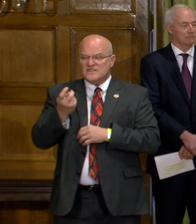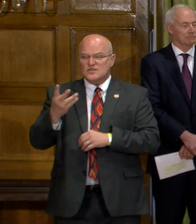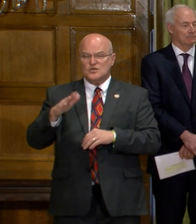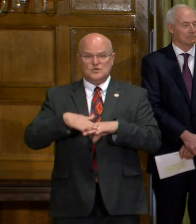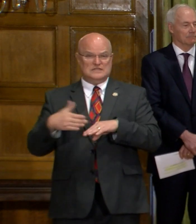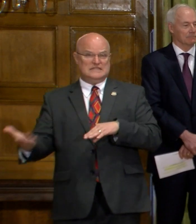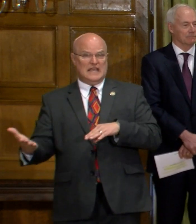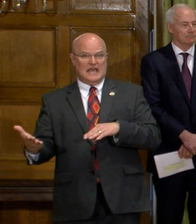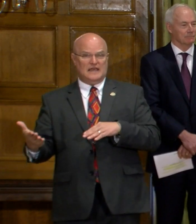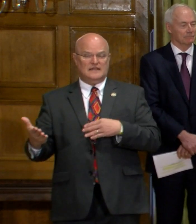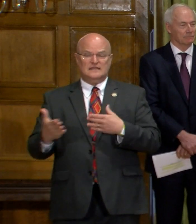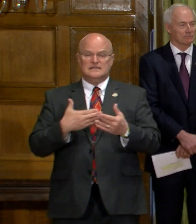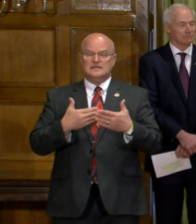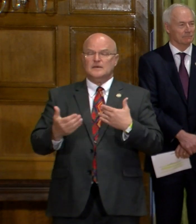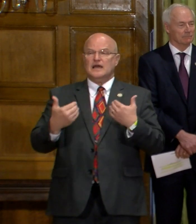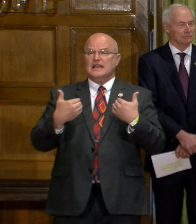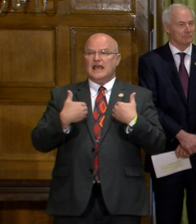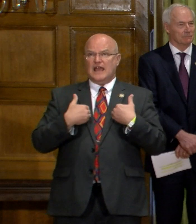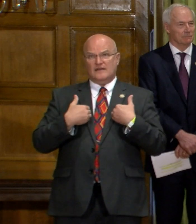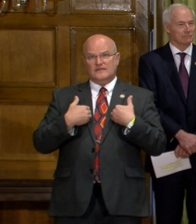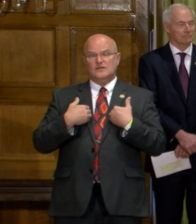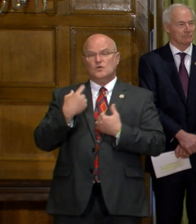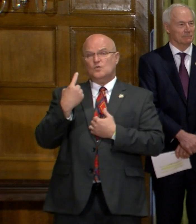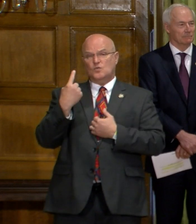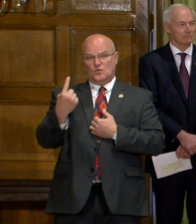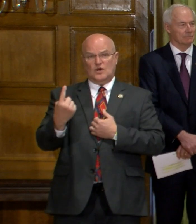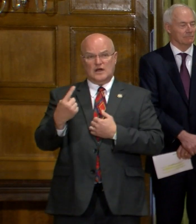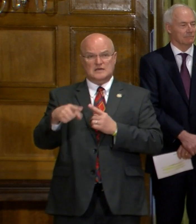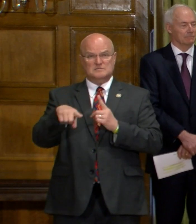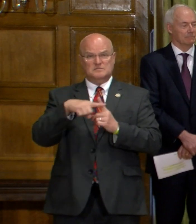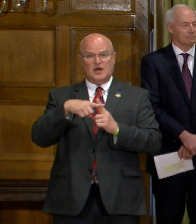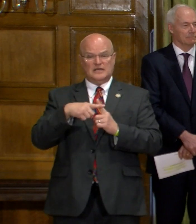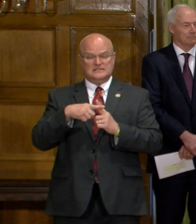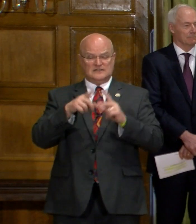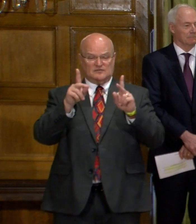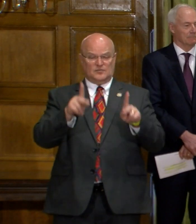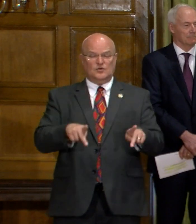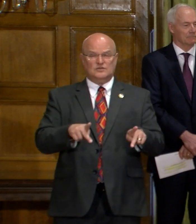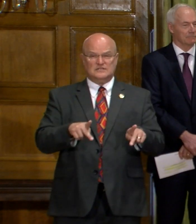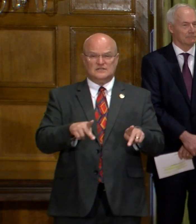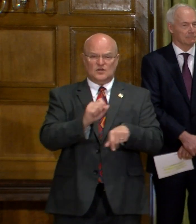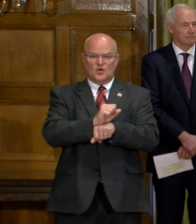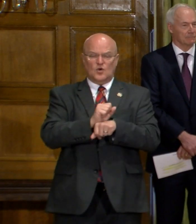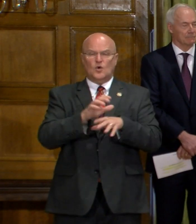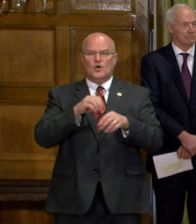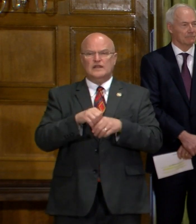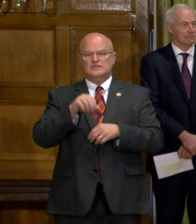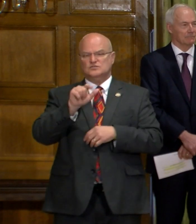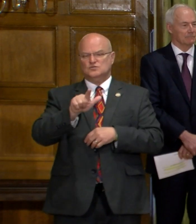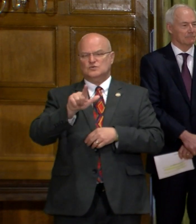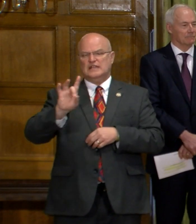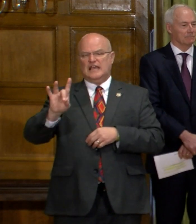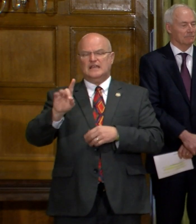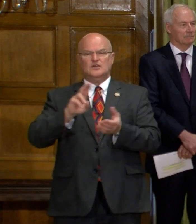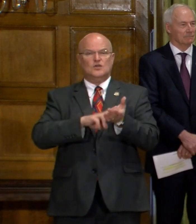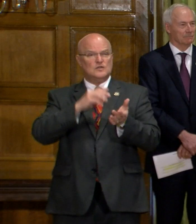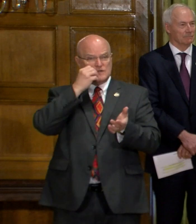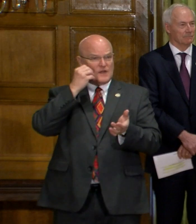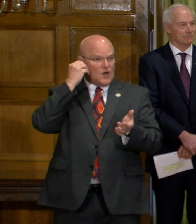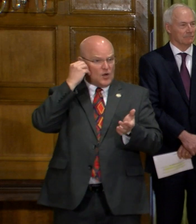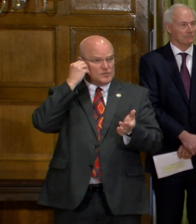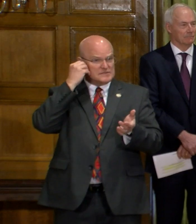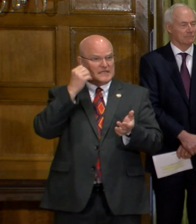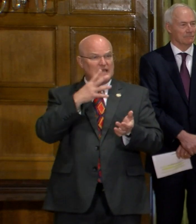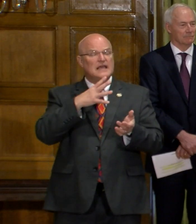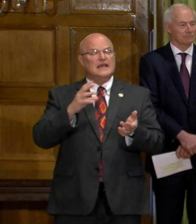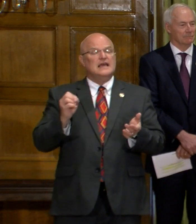deaths despite having at least 1 positive resident or worker in 28 nursing homes.